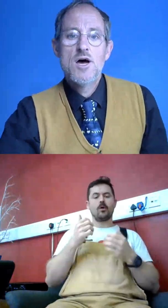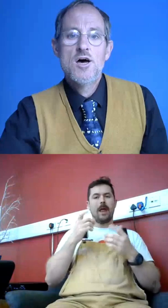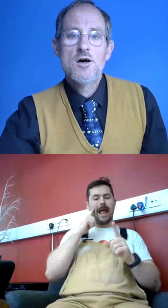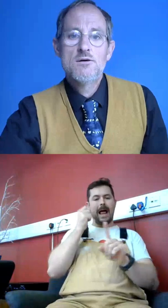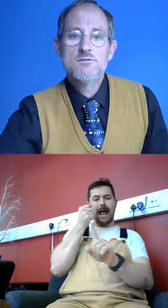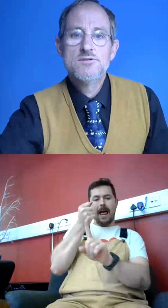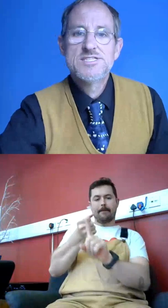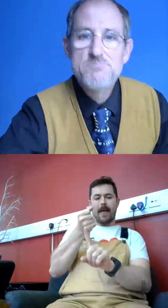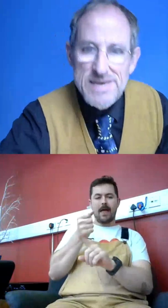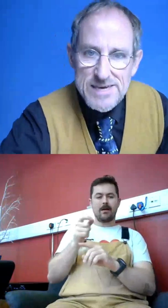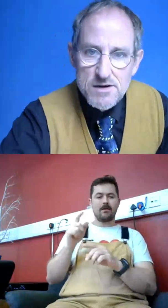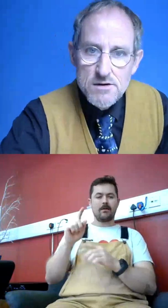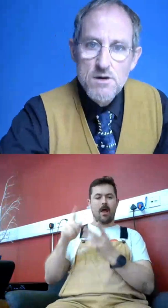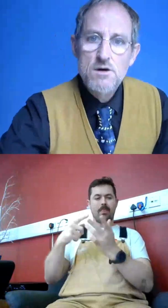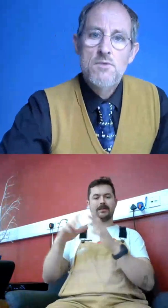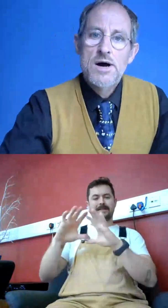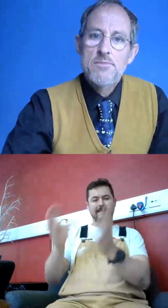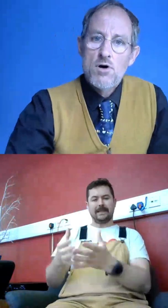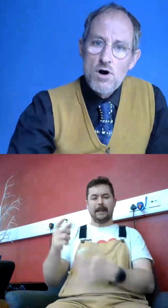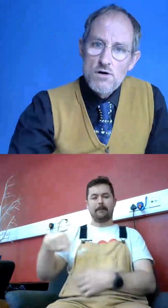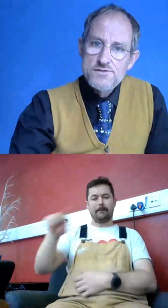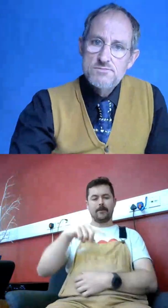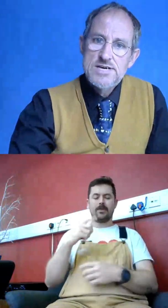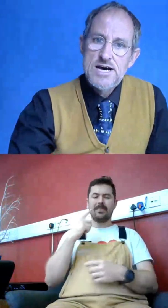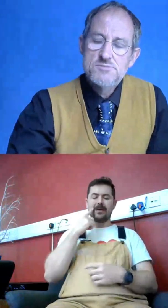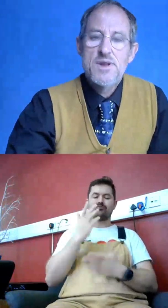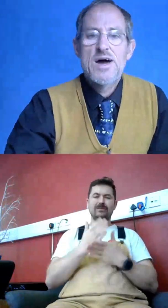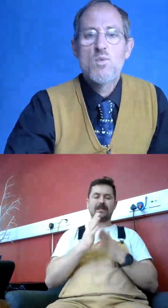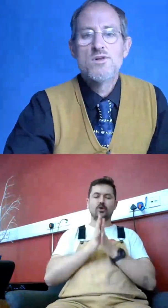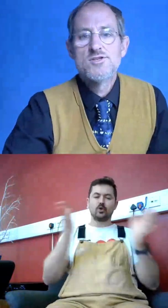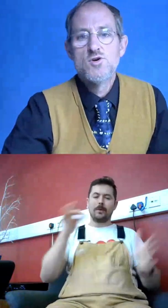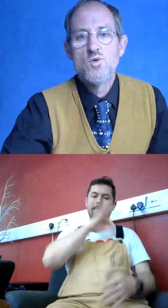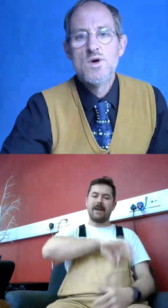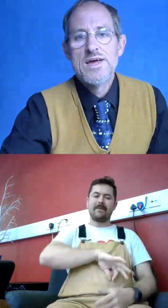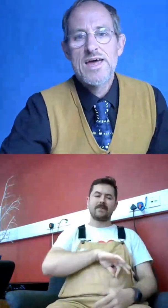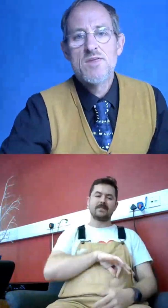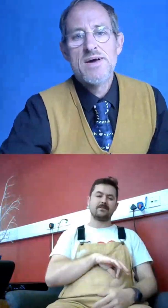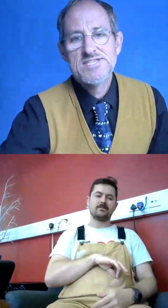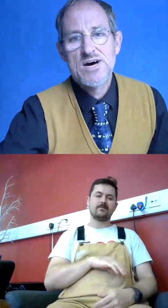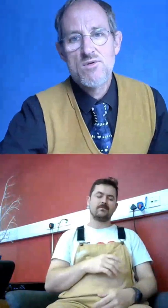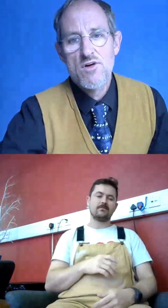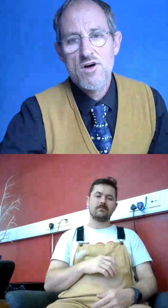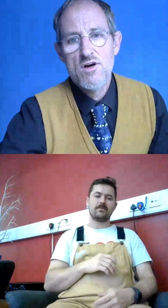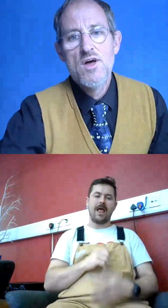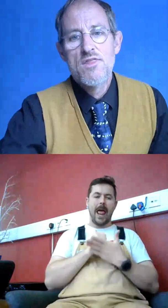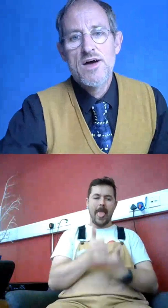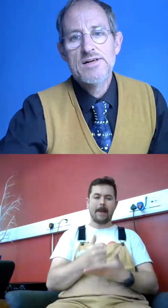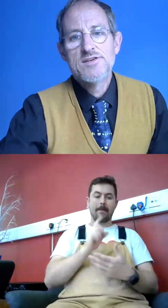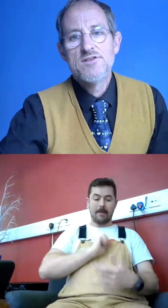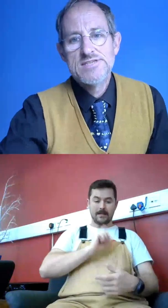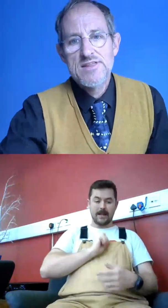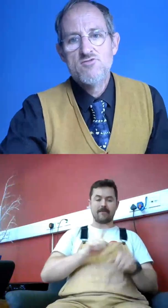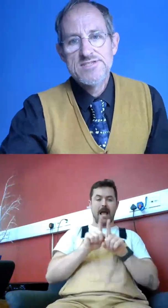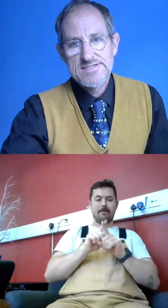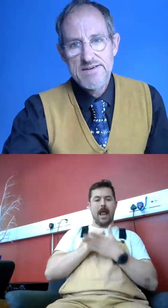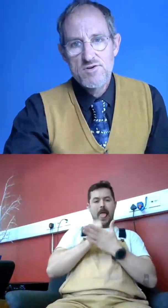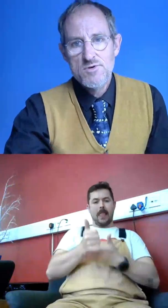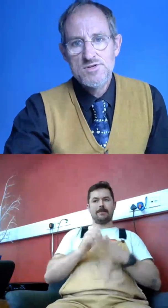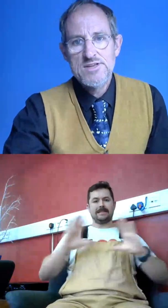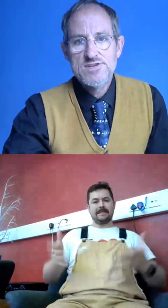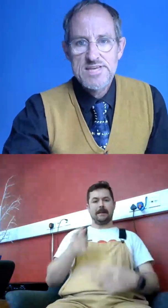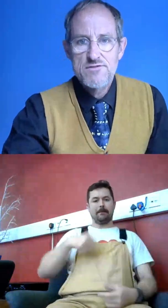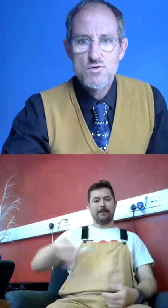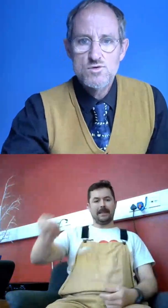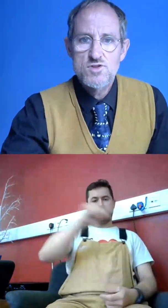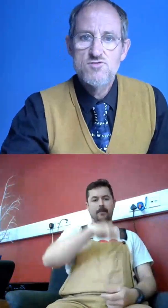sometimes speak on my behalf sometimes, but I want to get the message out there that there is a